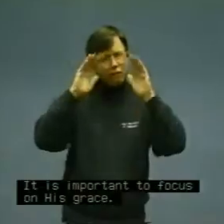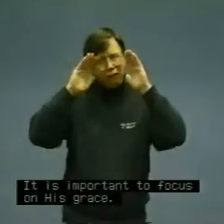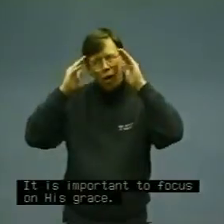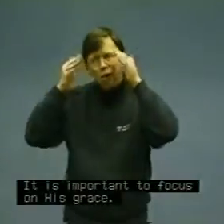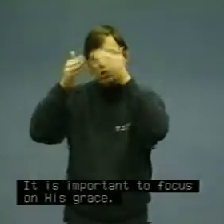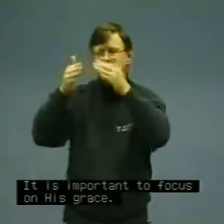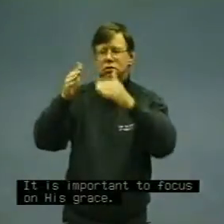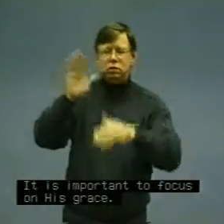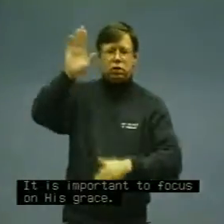on His grace.